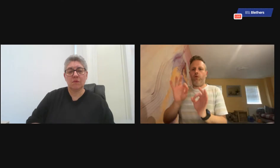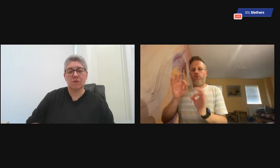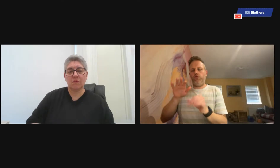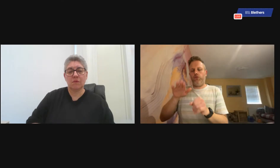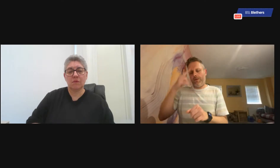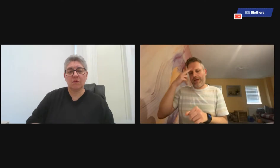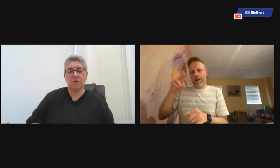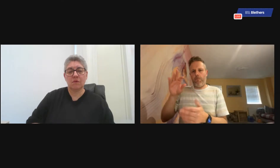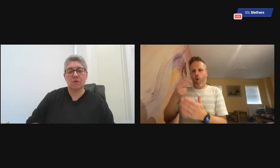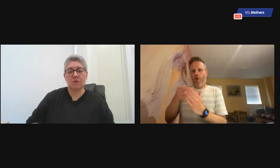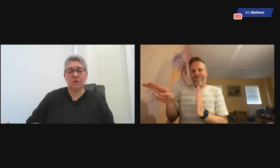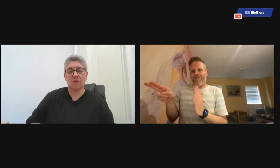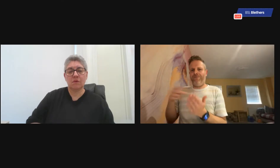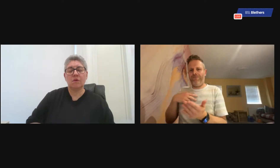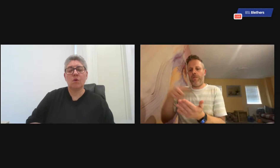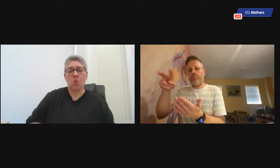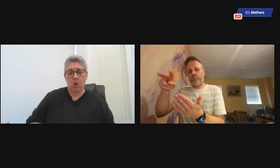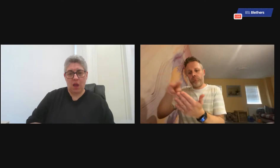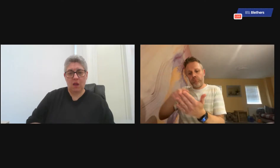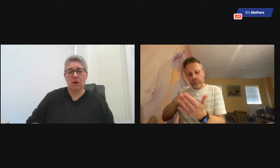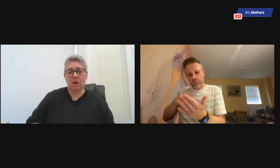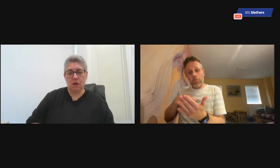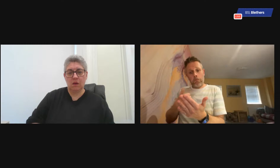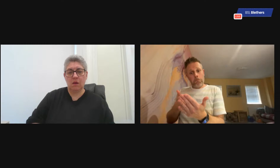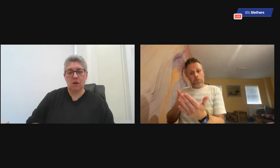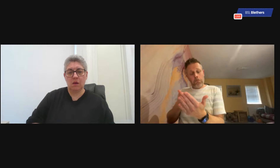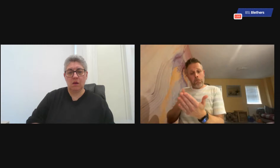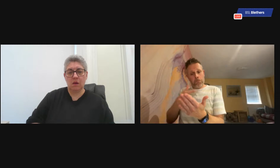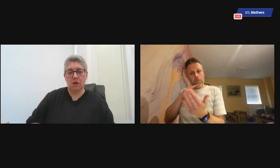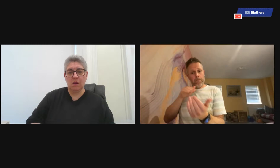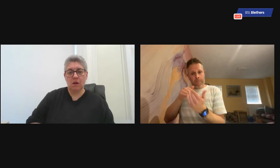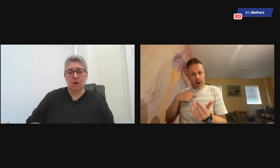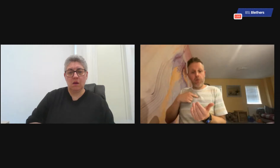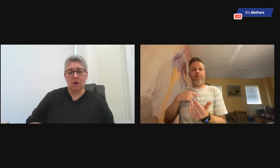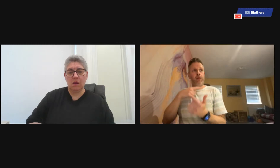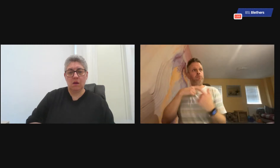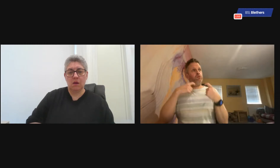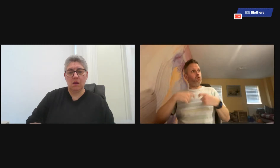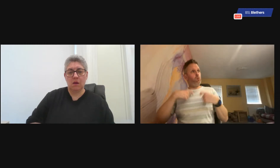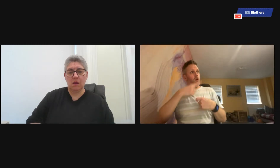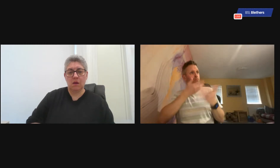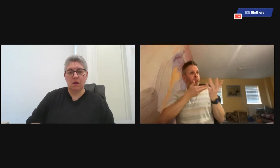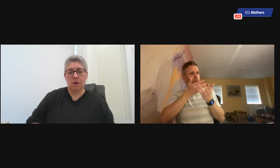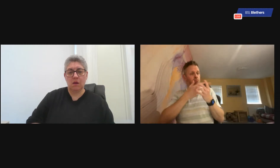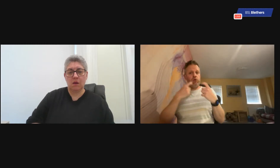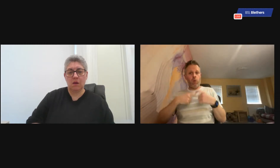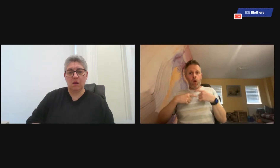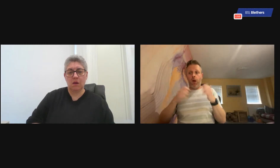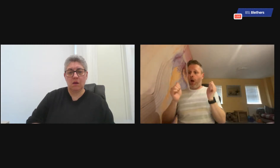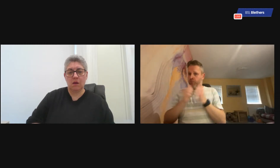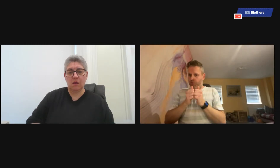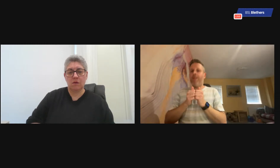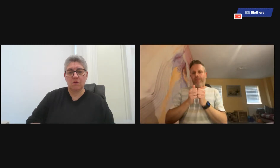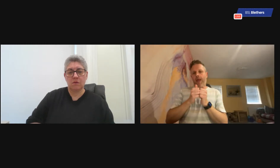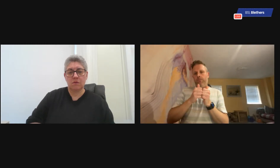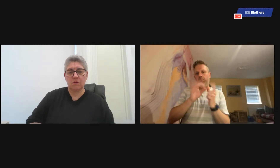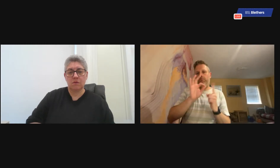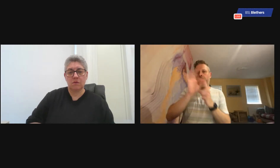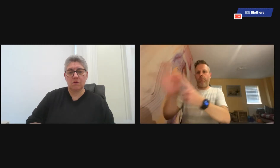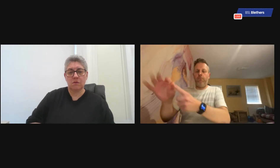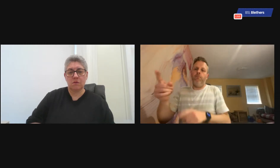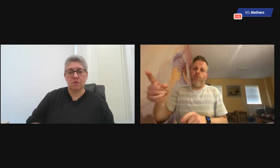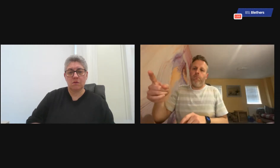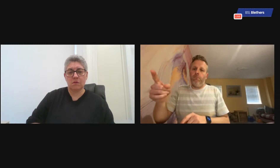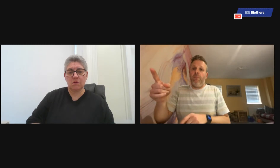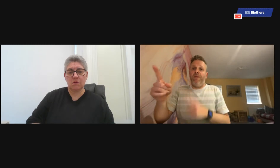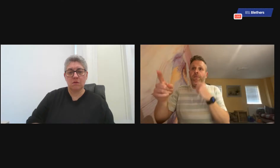for. And it wouldn't give you any information on the child at that point. It just gives you some information. If there